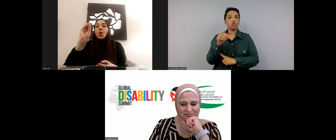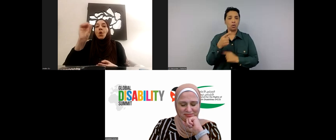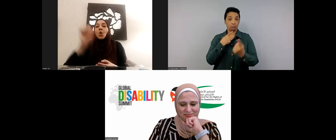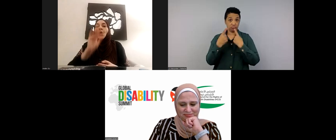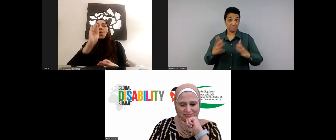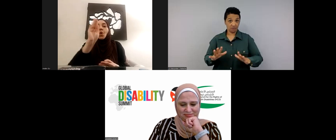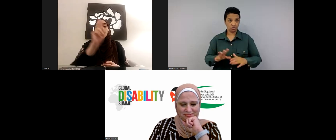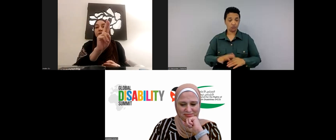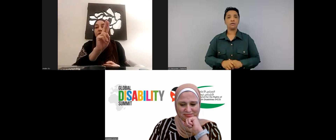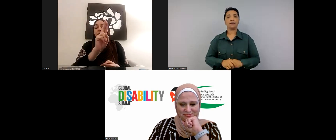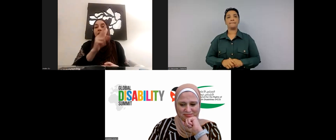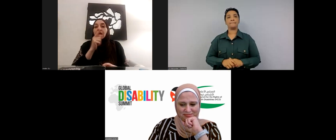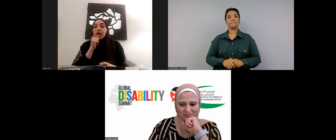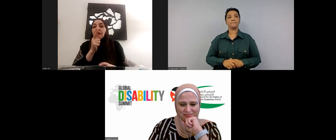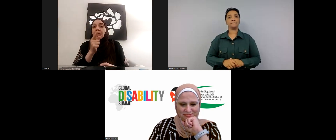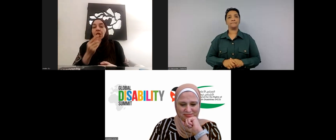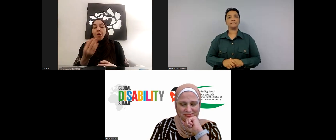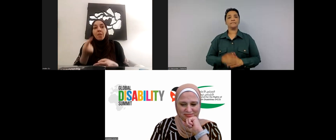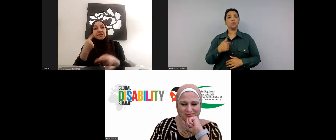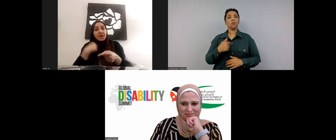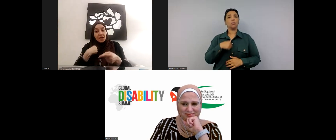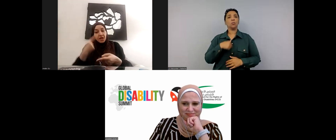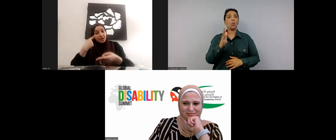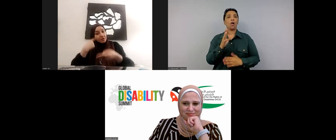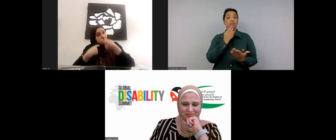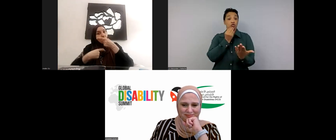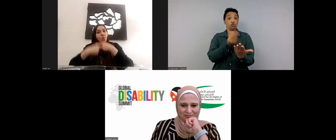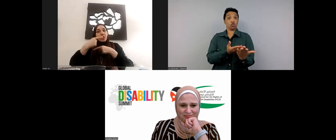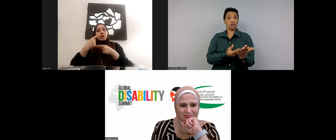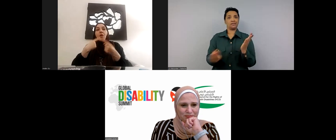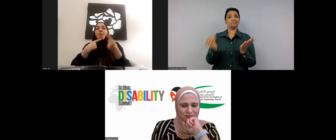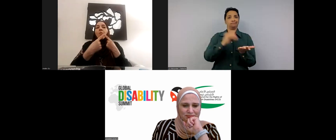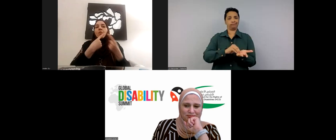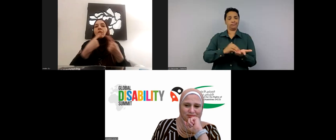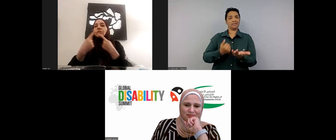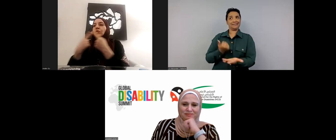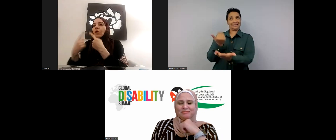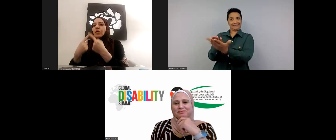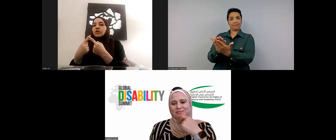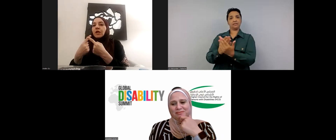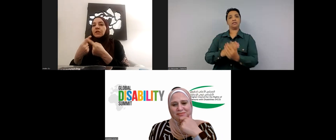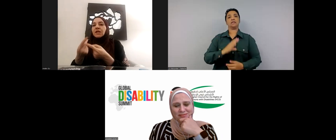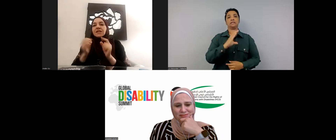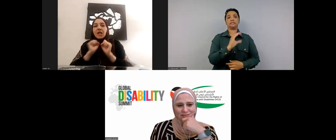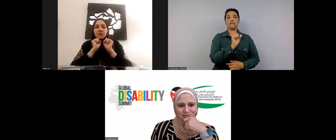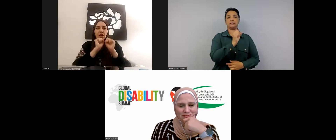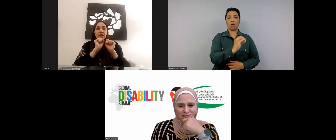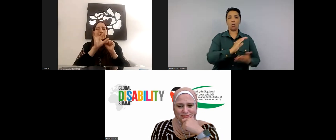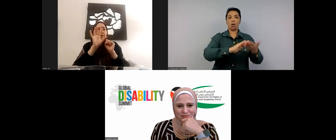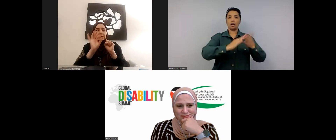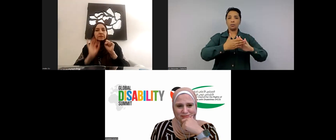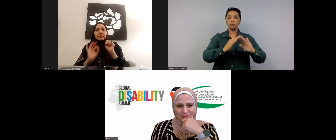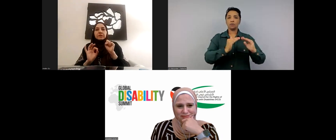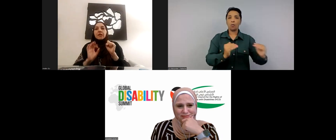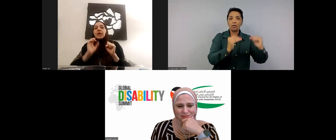and of course we submitted these suggestions from the consultation of the CSOs and NGOs of people with disabilities,